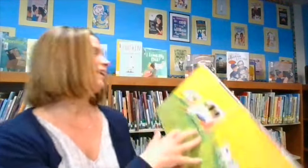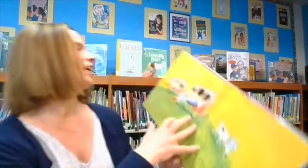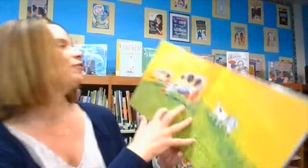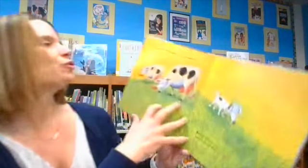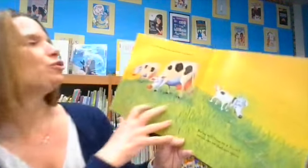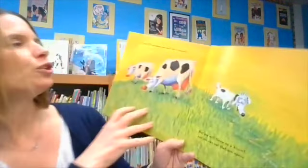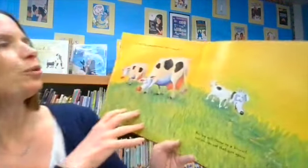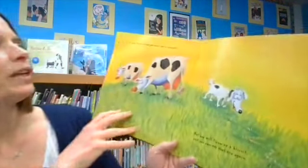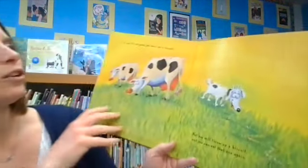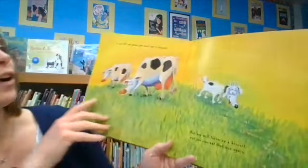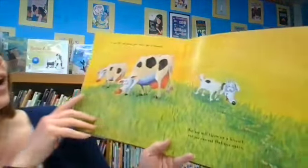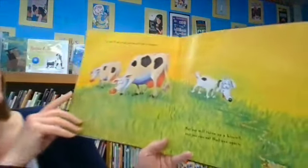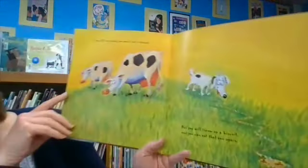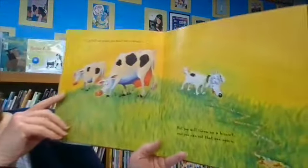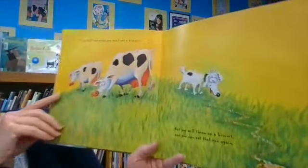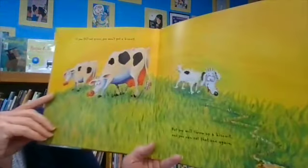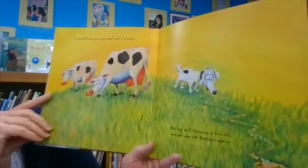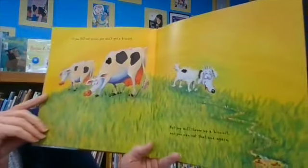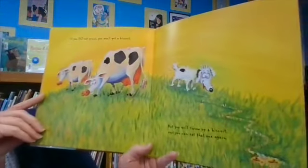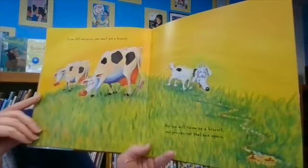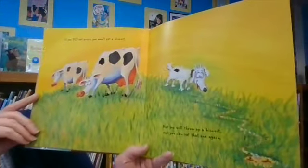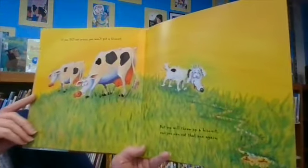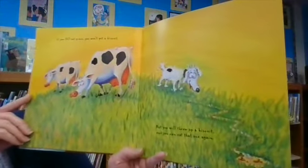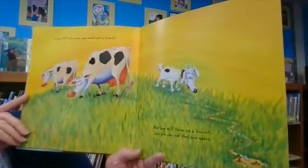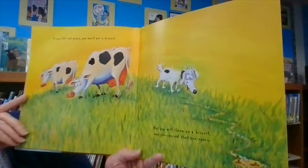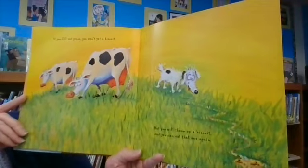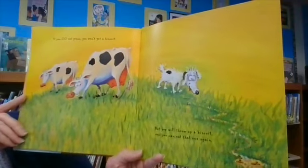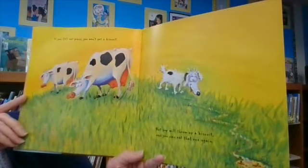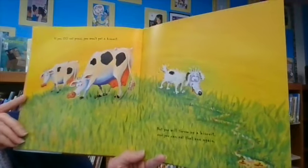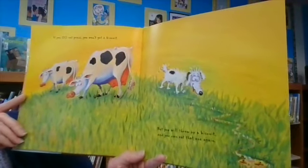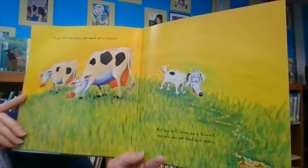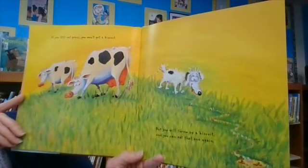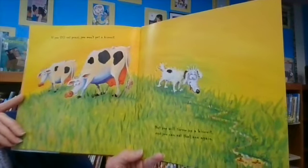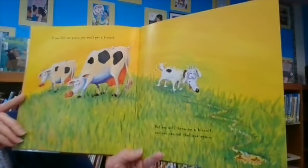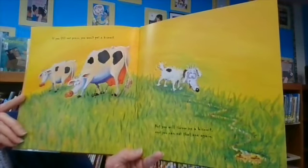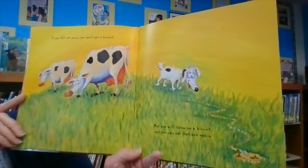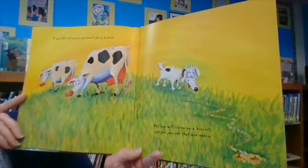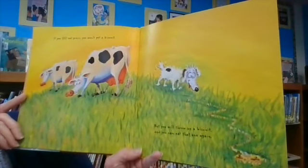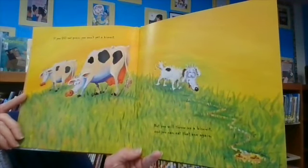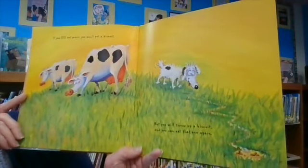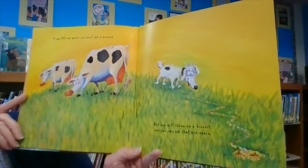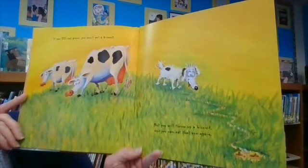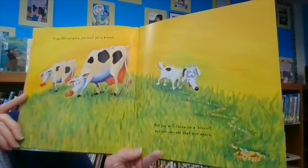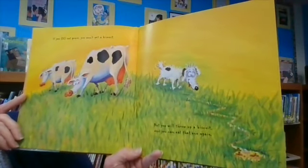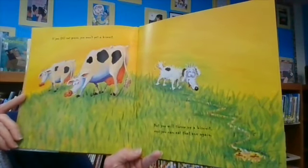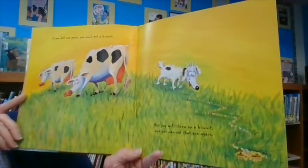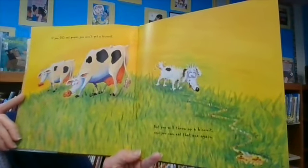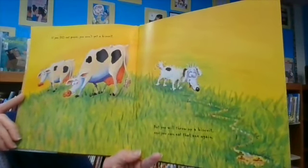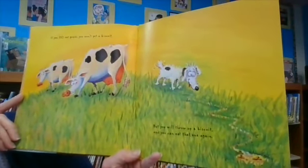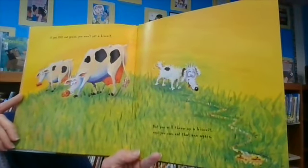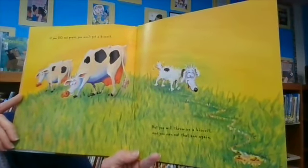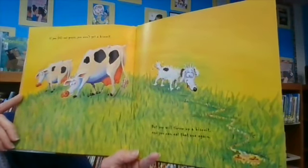If you do eat grass, you won't get a biscuit, but you will throw up a biscuit and you can eat that one